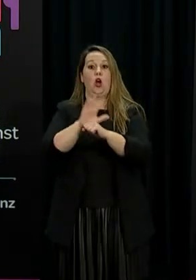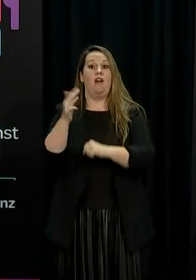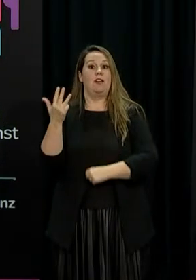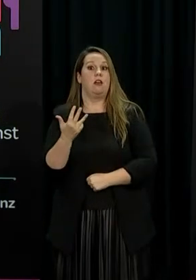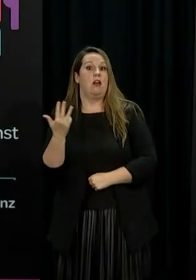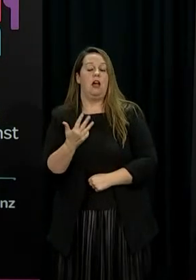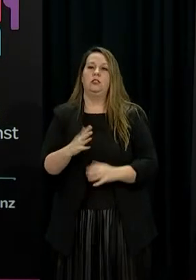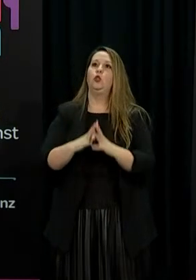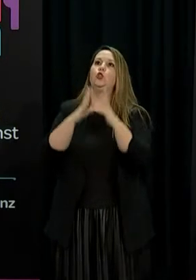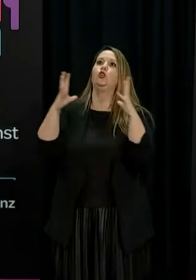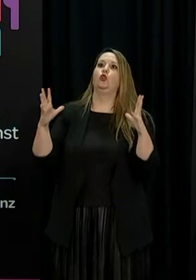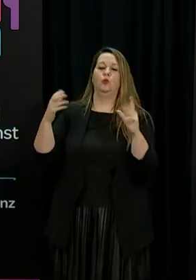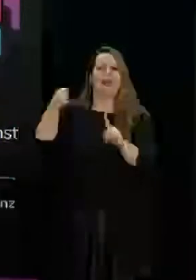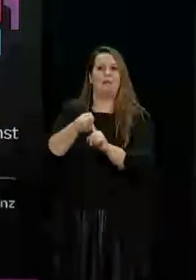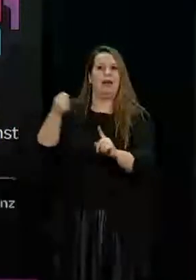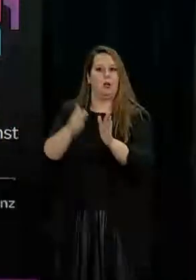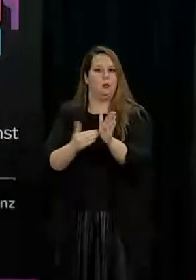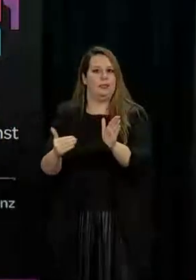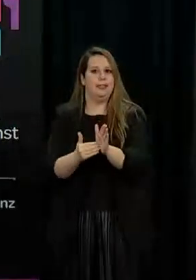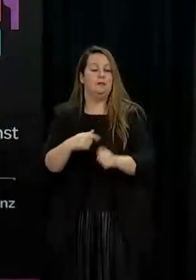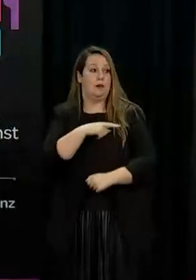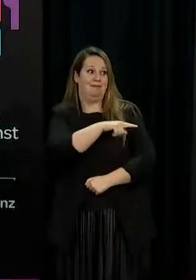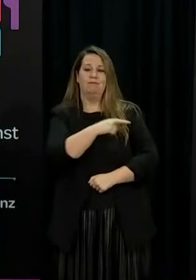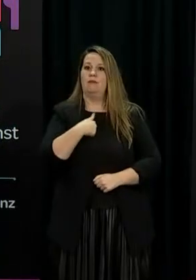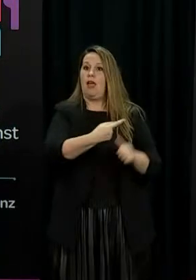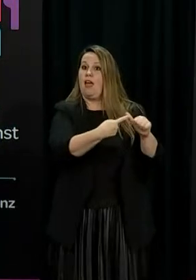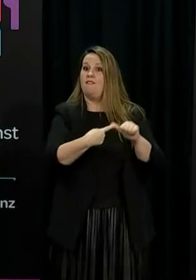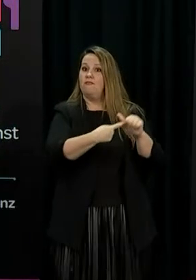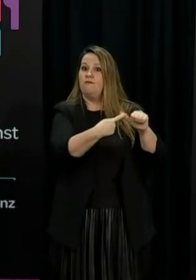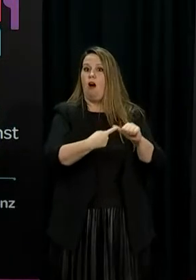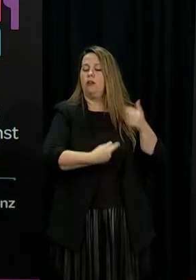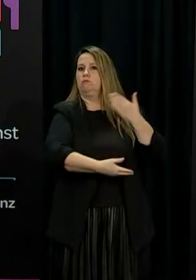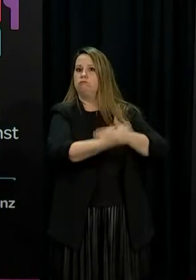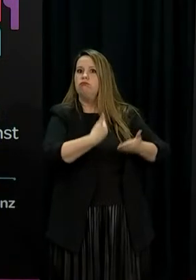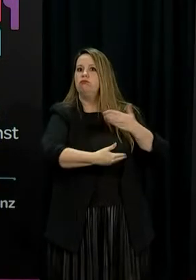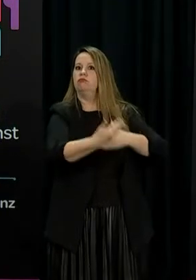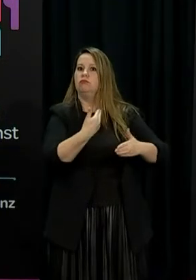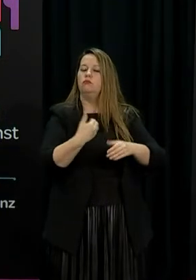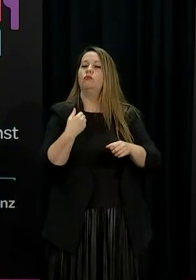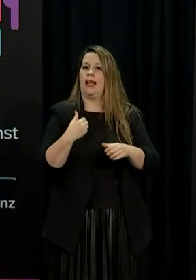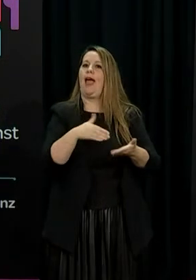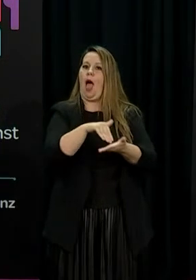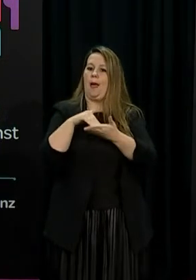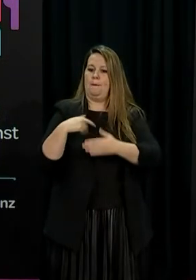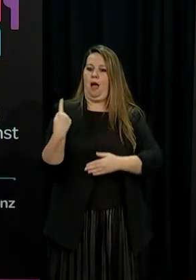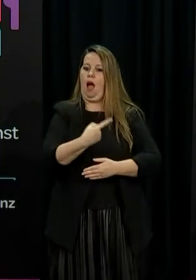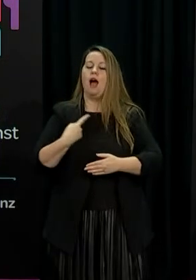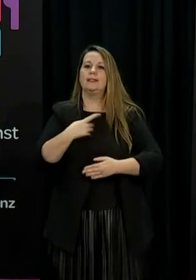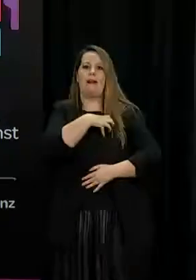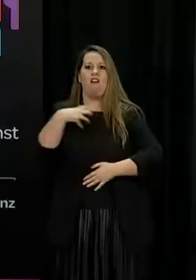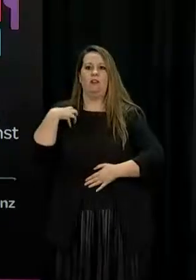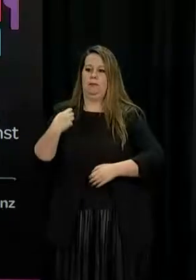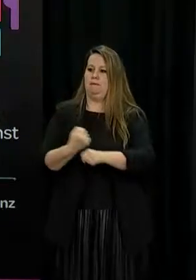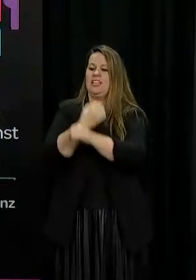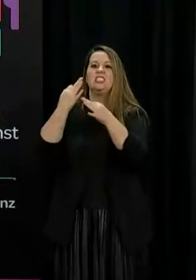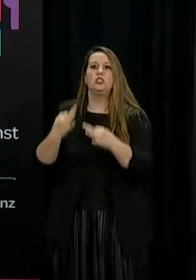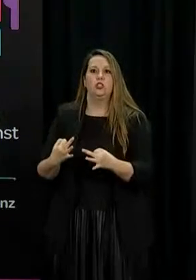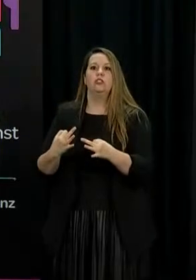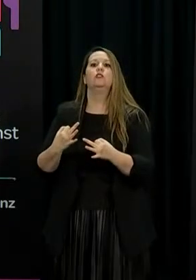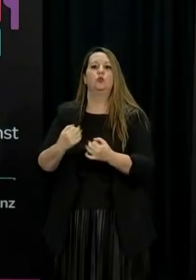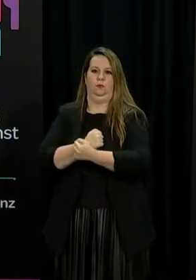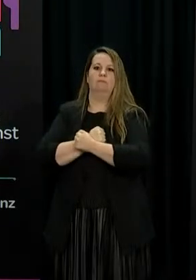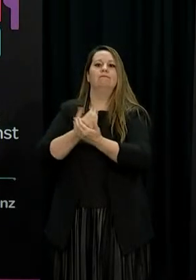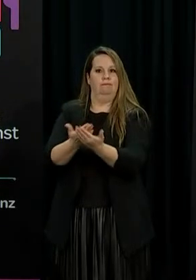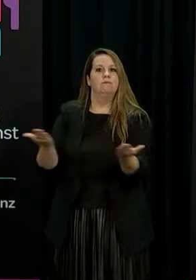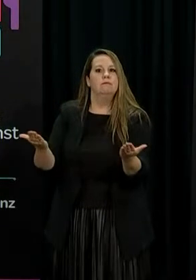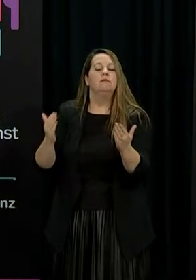advice to the government has consistently informed and has been the basis for our decision-making. Dr. Bloomfield, during your time as